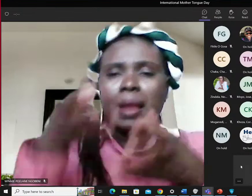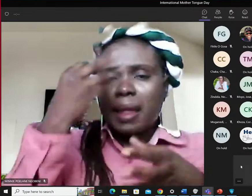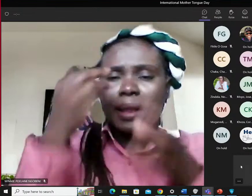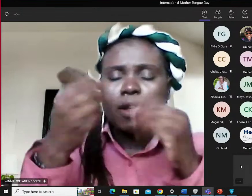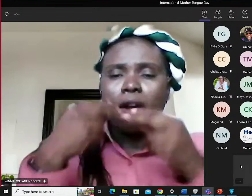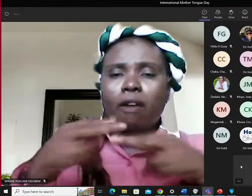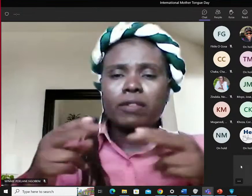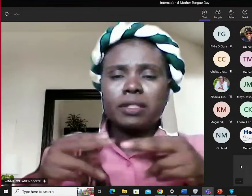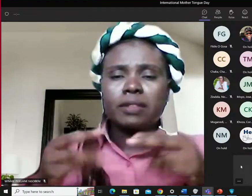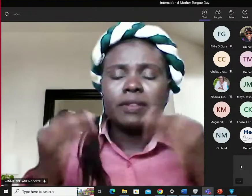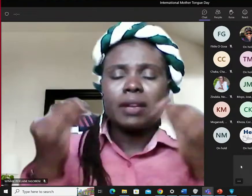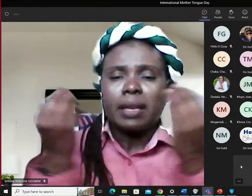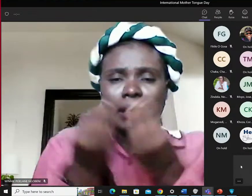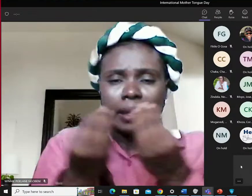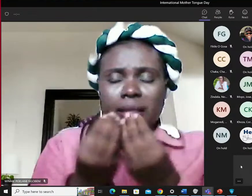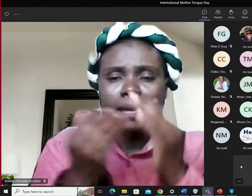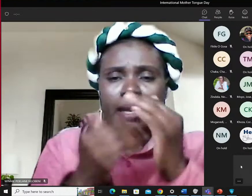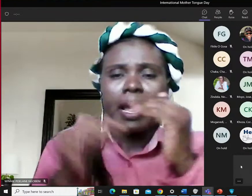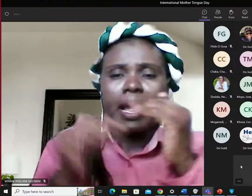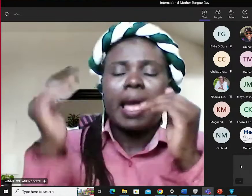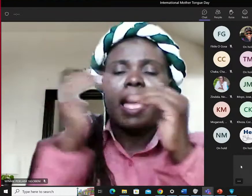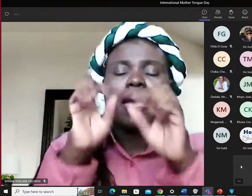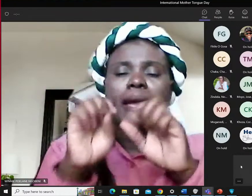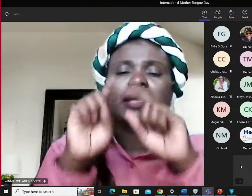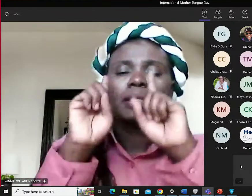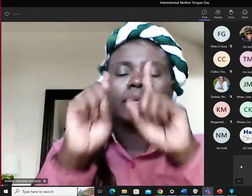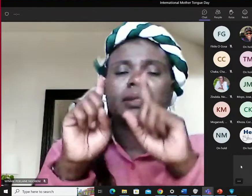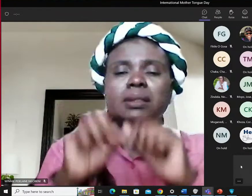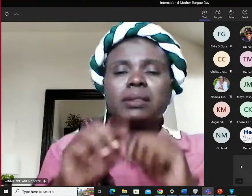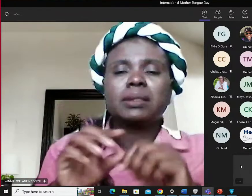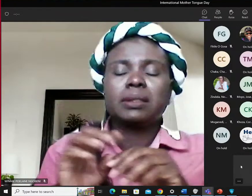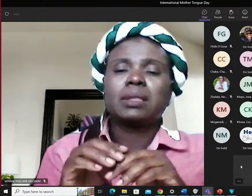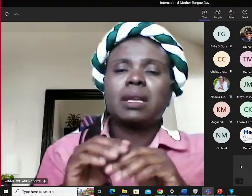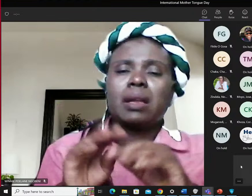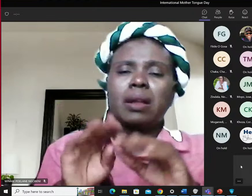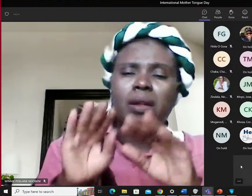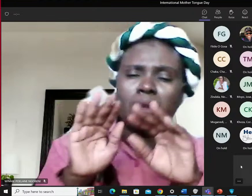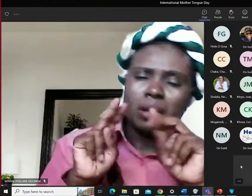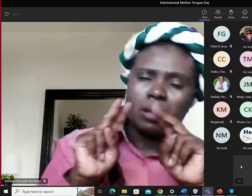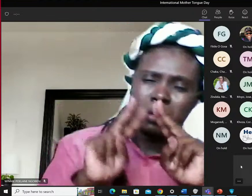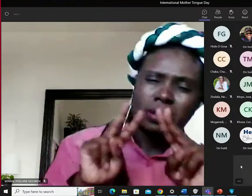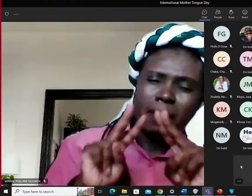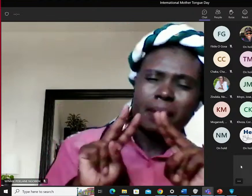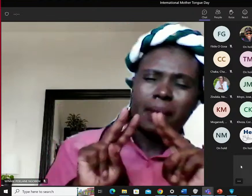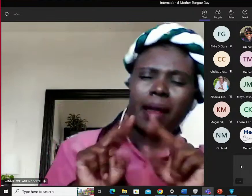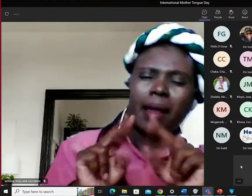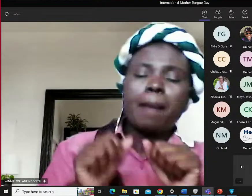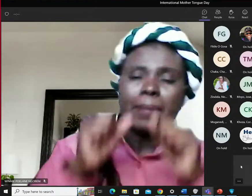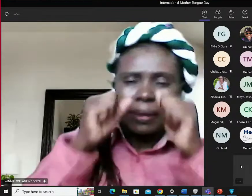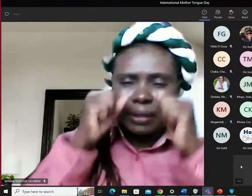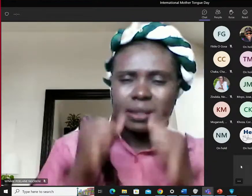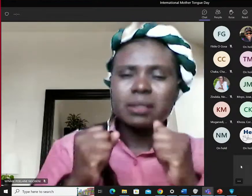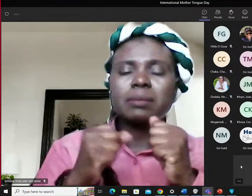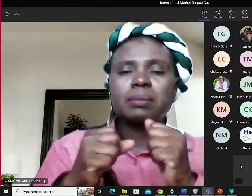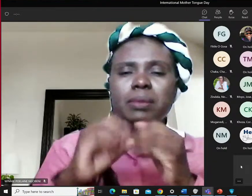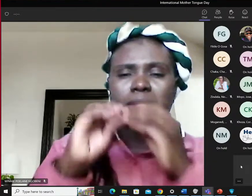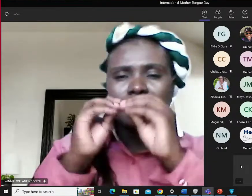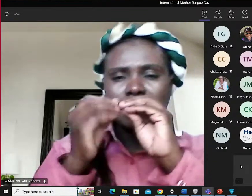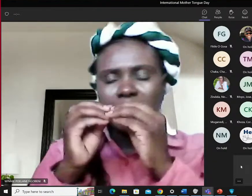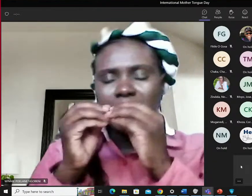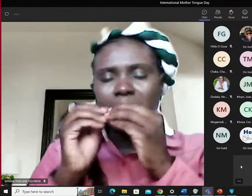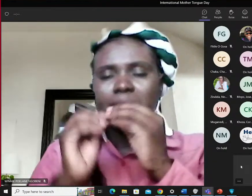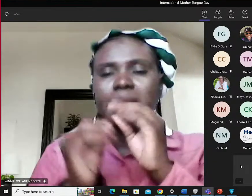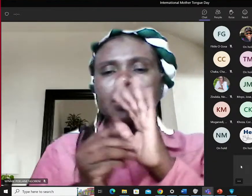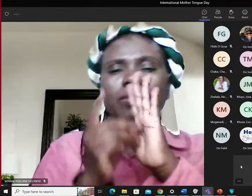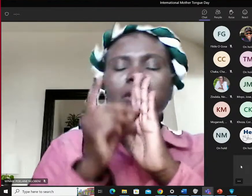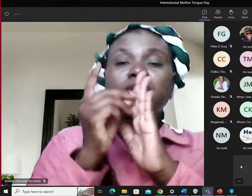higher education. Conditions, therefore, must be created for the development and